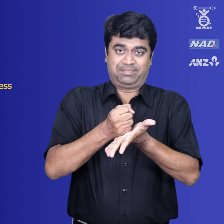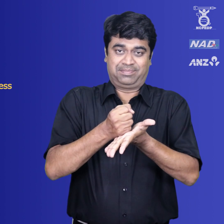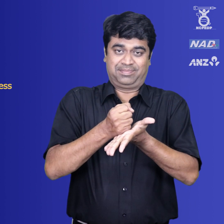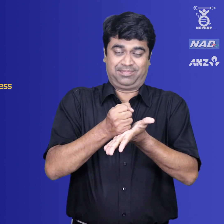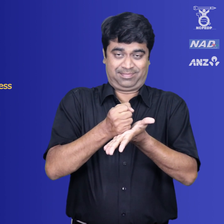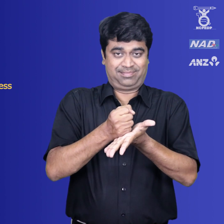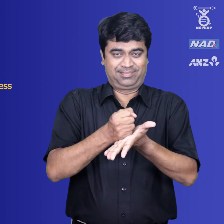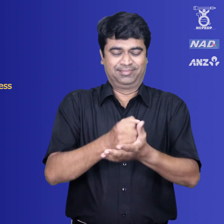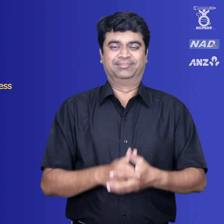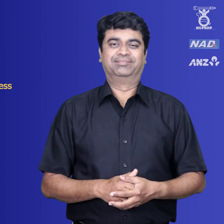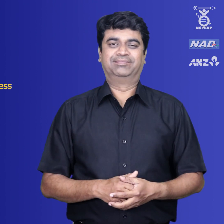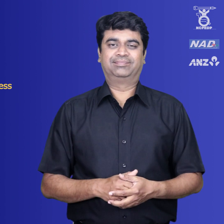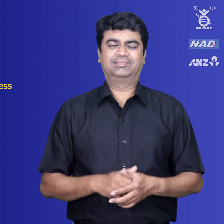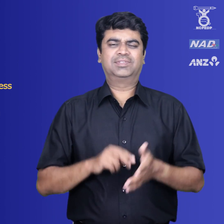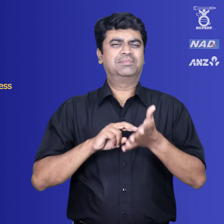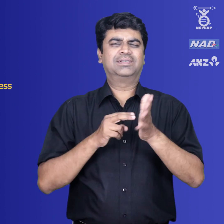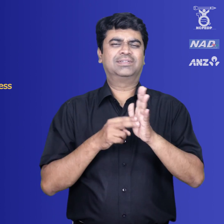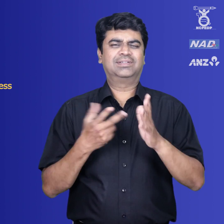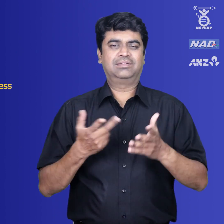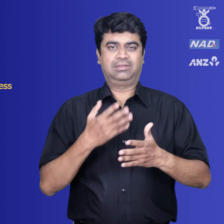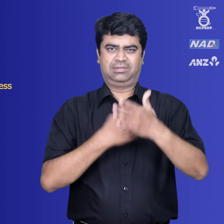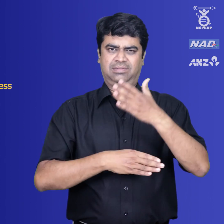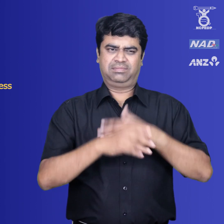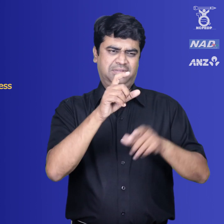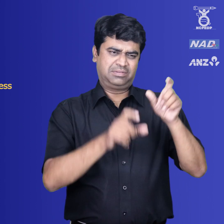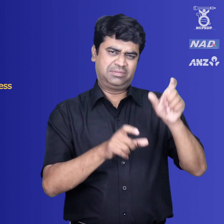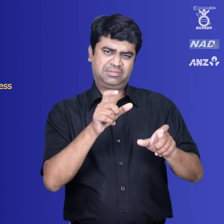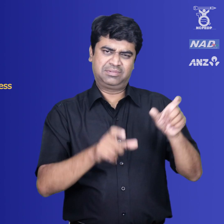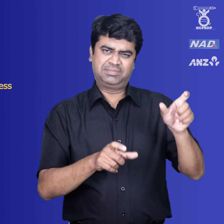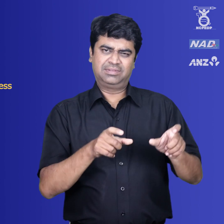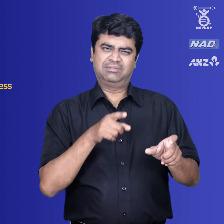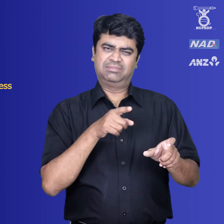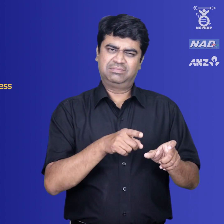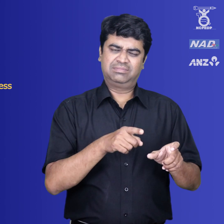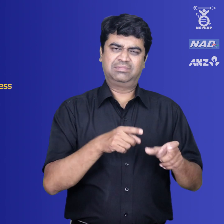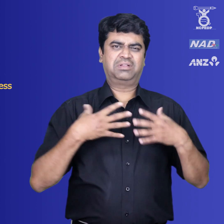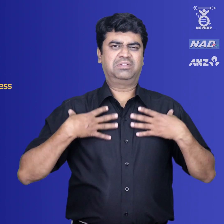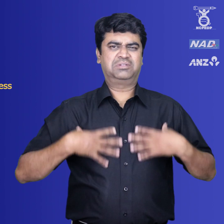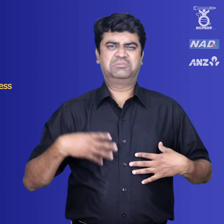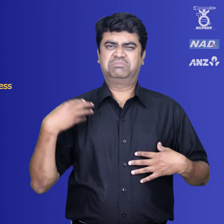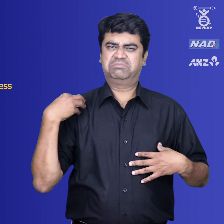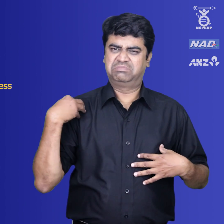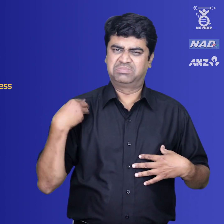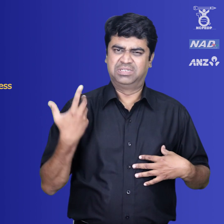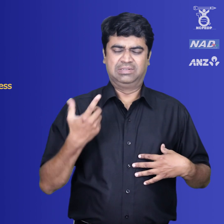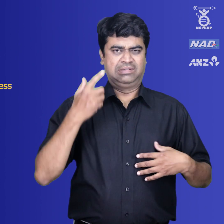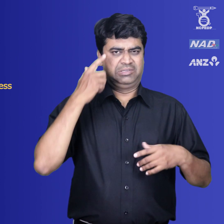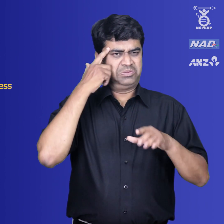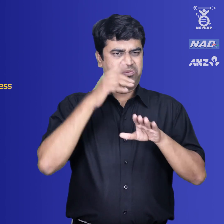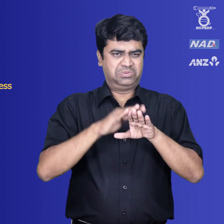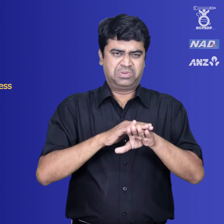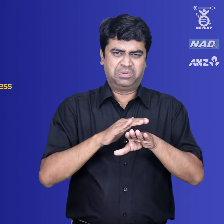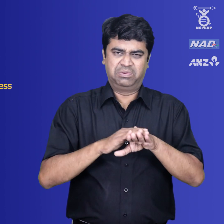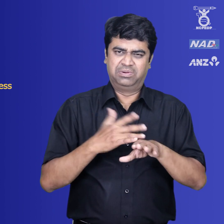Rehabilitation refers to a process aimed at enabling persons with disabilities to attain and